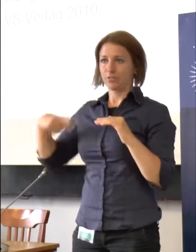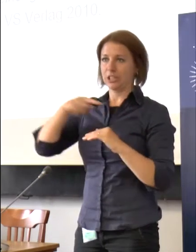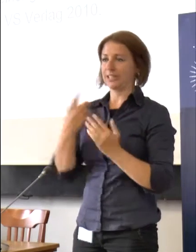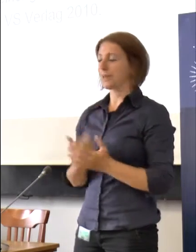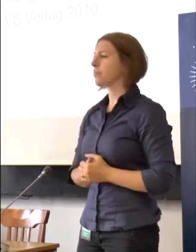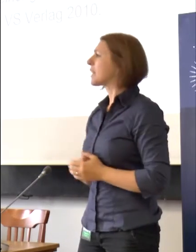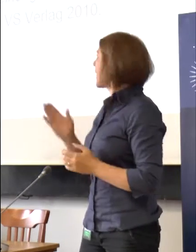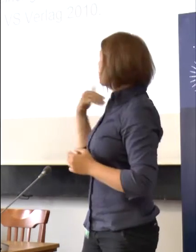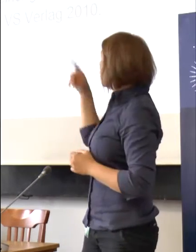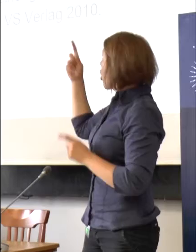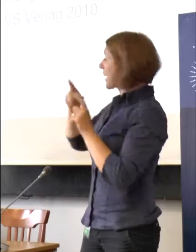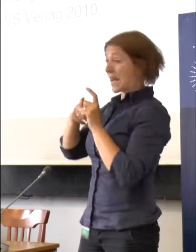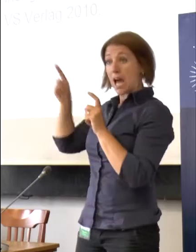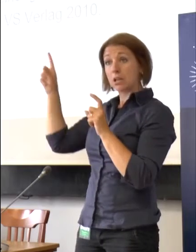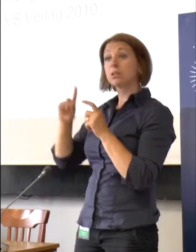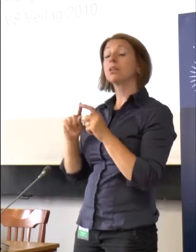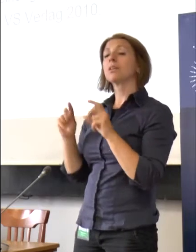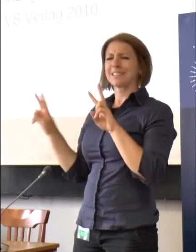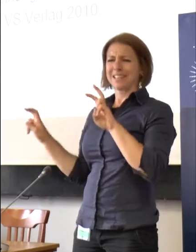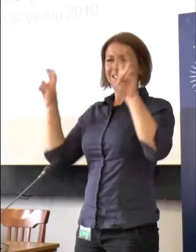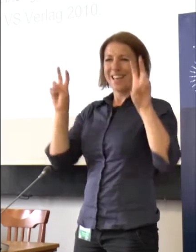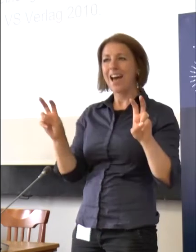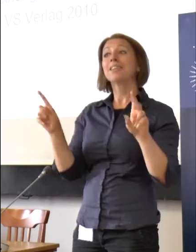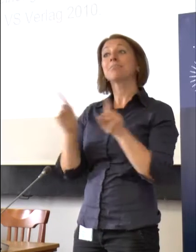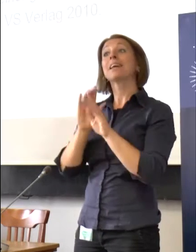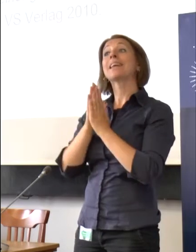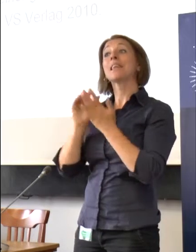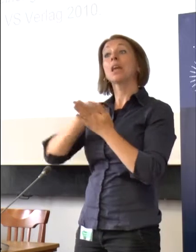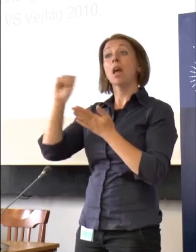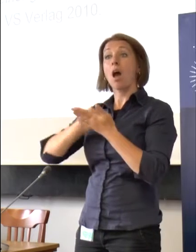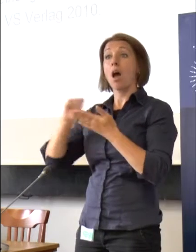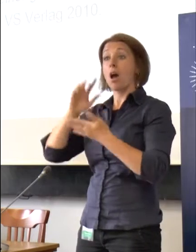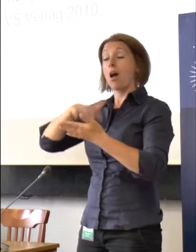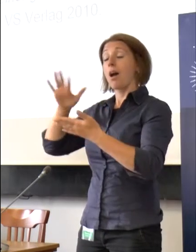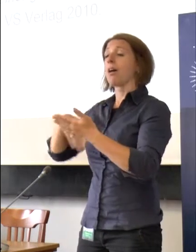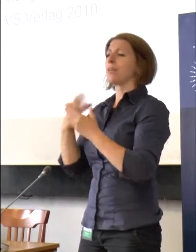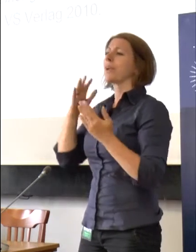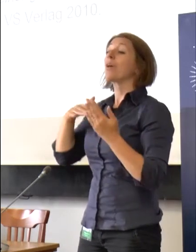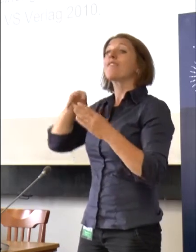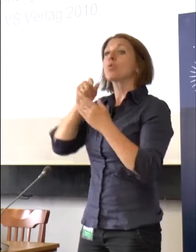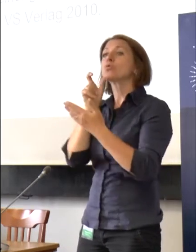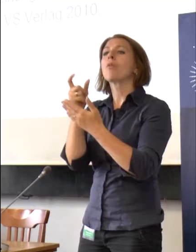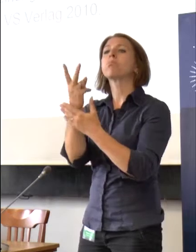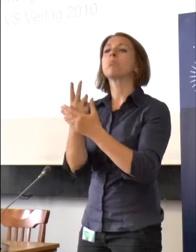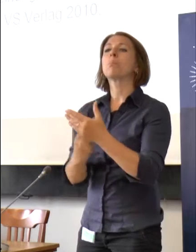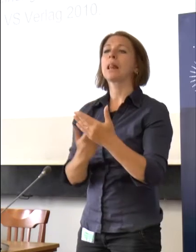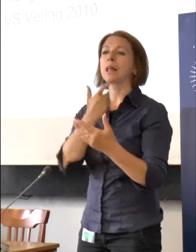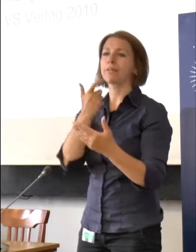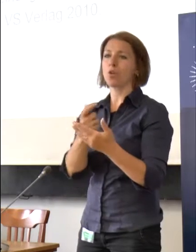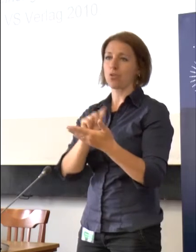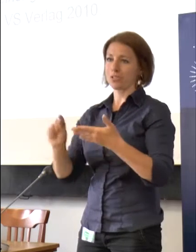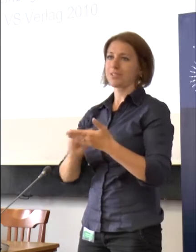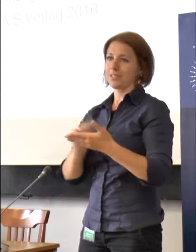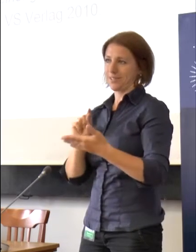plurilingualism, just means English-German bilingualism. And as you can see, it's a whole, let's say, a whole